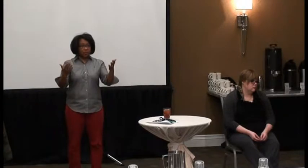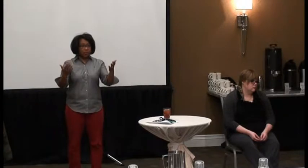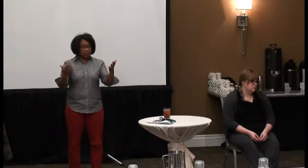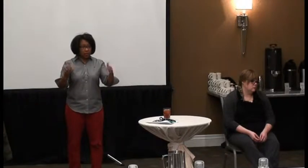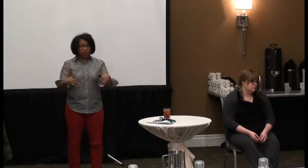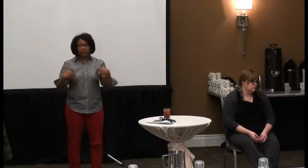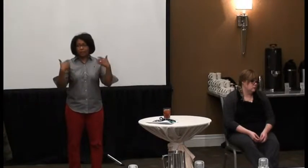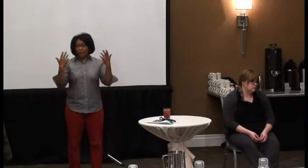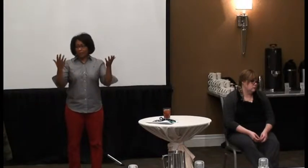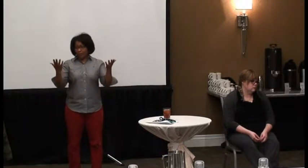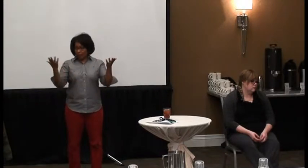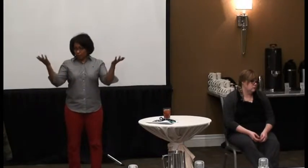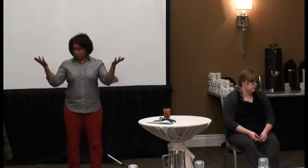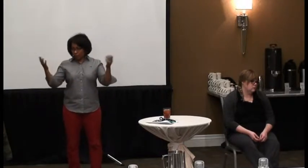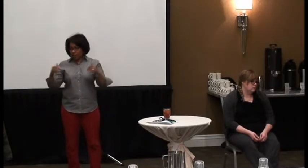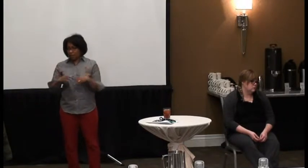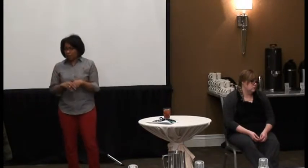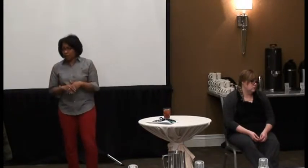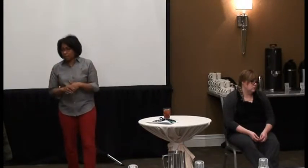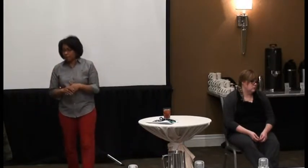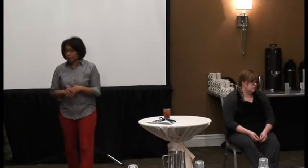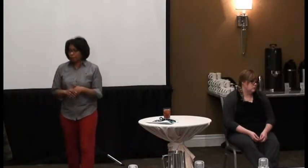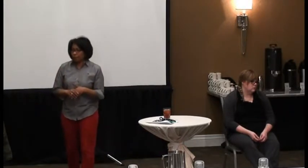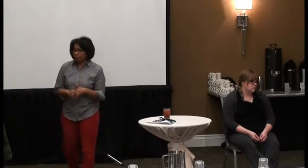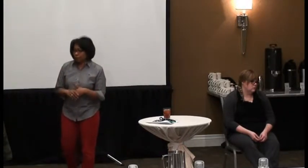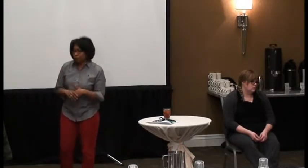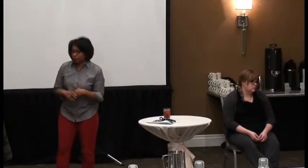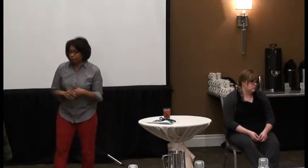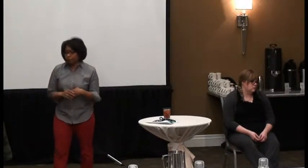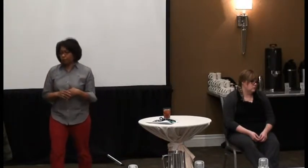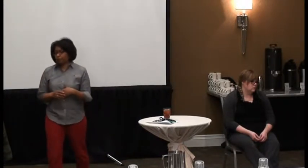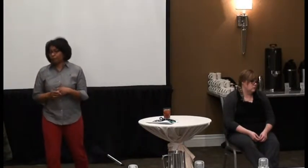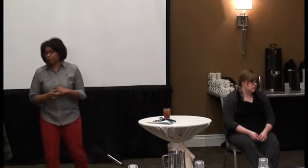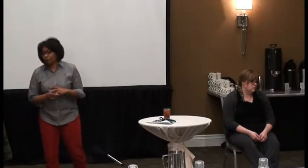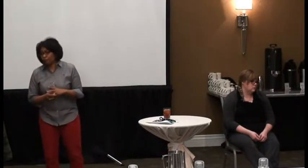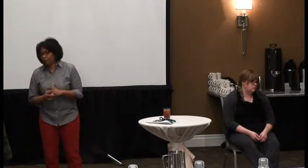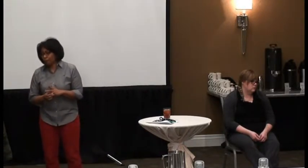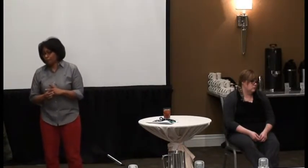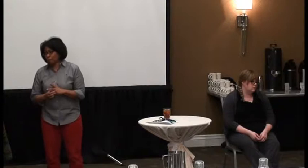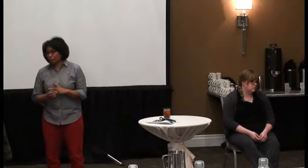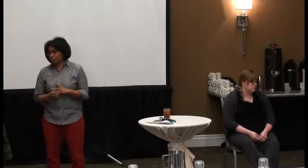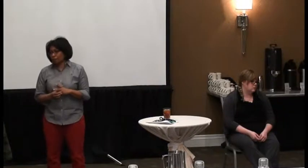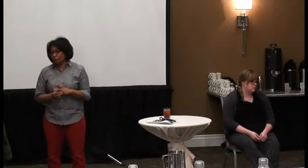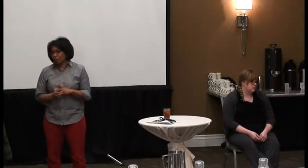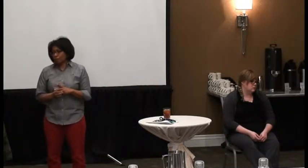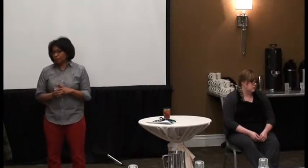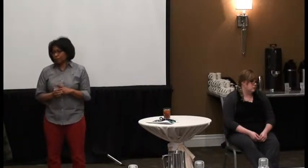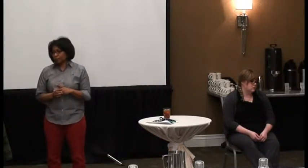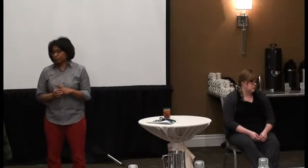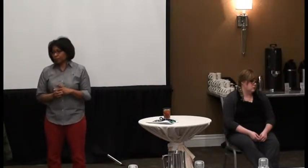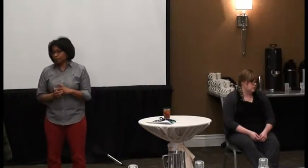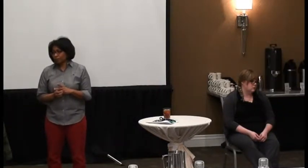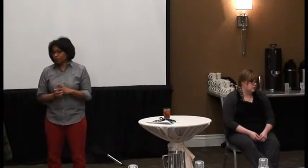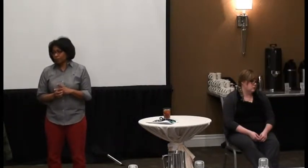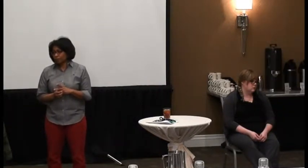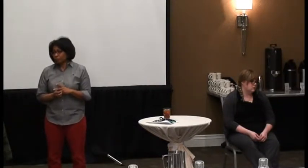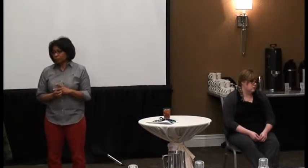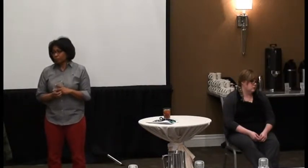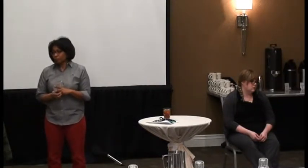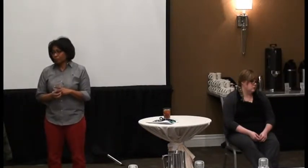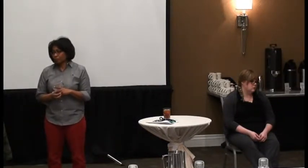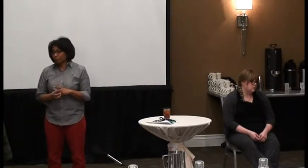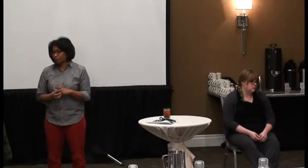that's therapeutic, and then you have to wait. So what we see a lot of the times is like if they change the medication and we say, well, let's get a